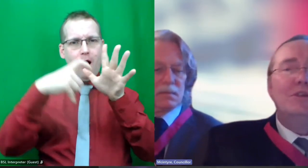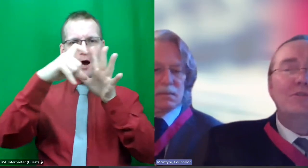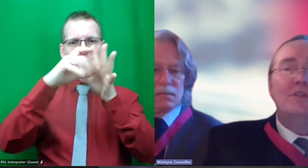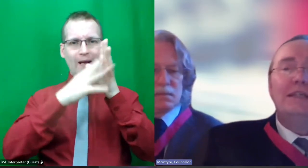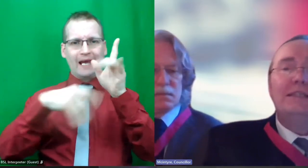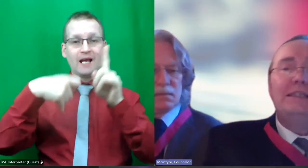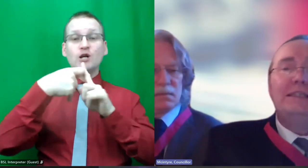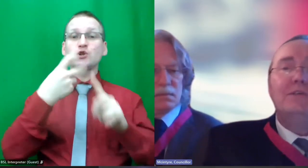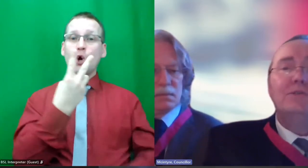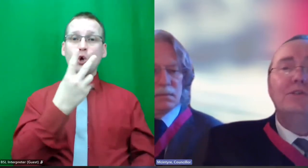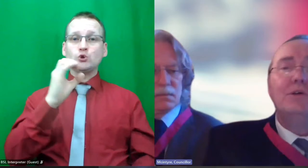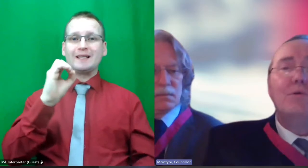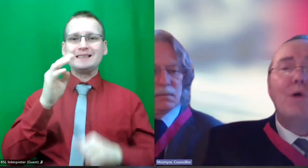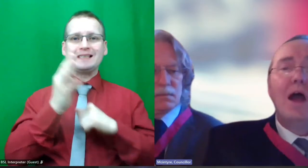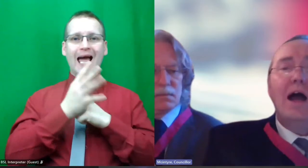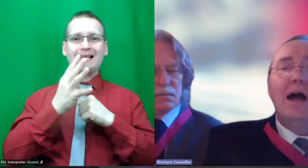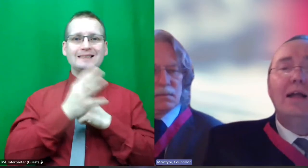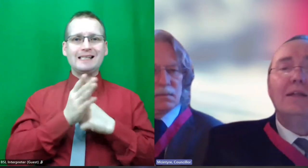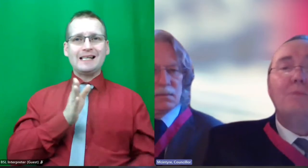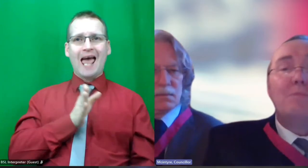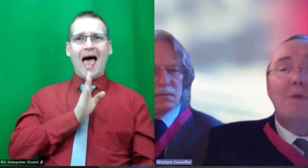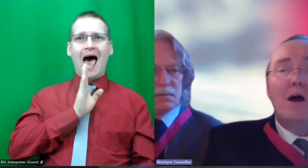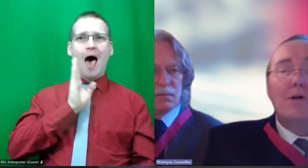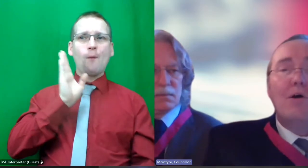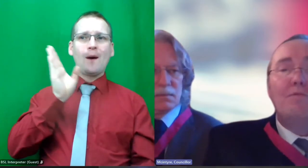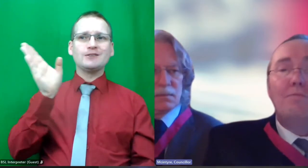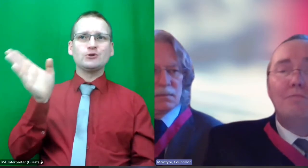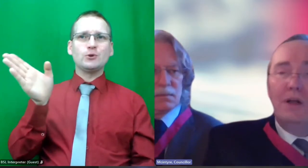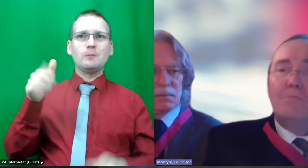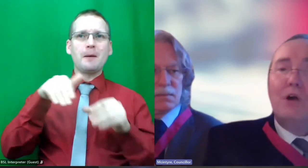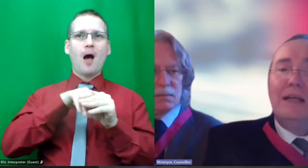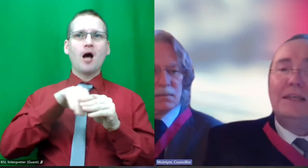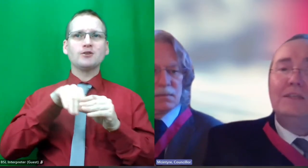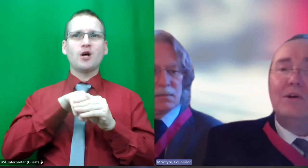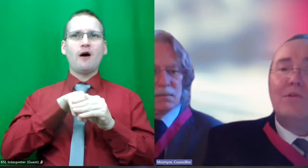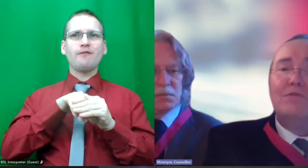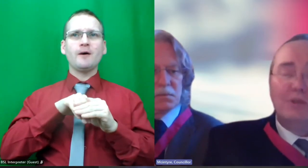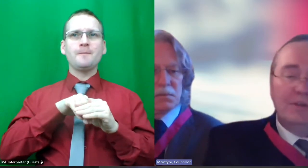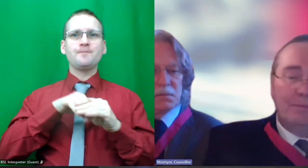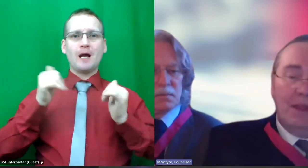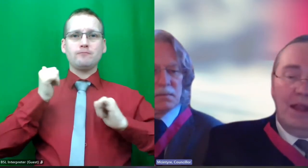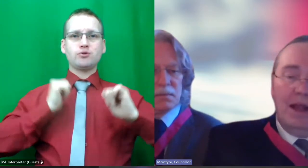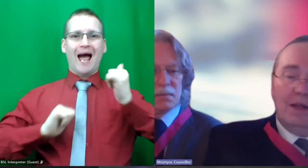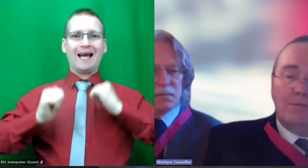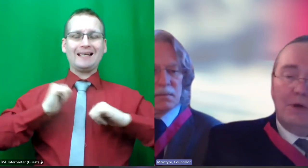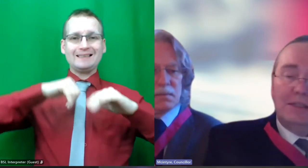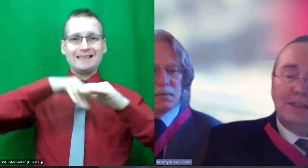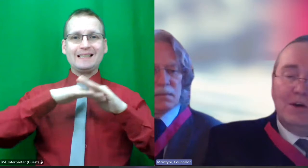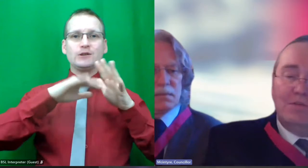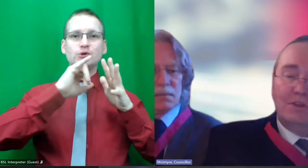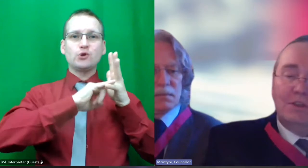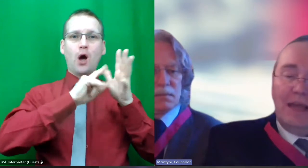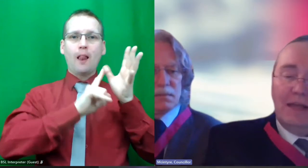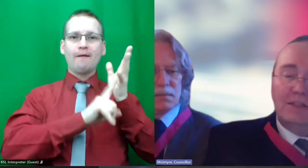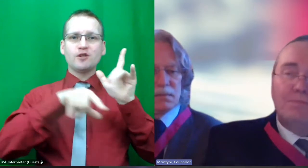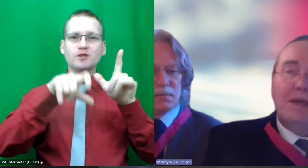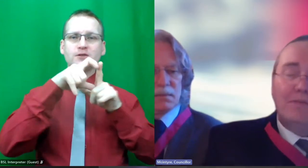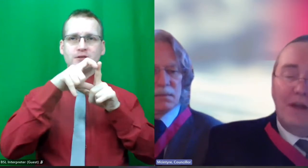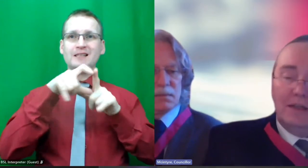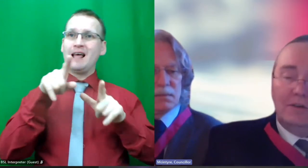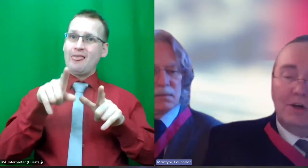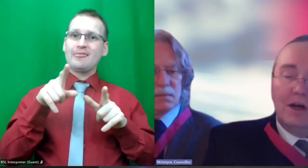in 2019, I got to go and be part of Pride in Salford. And the Pride in Salford is getting